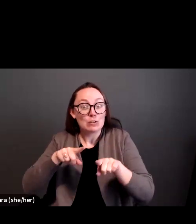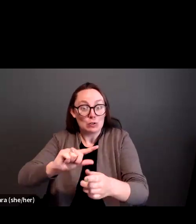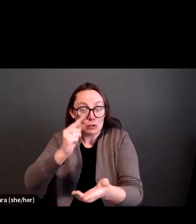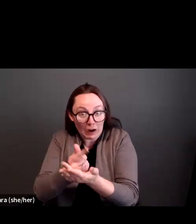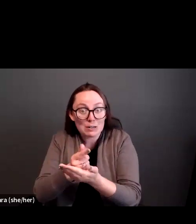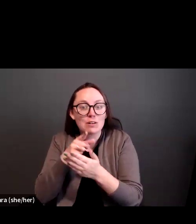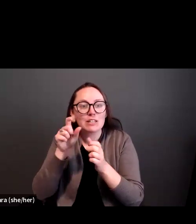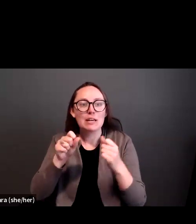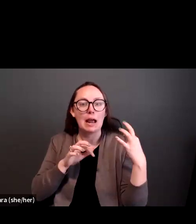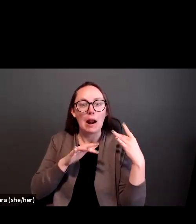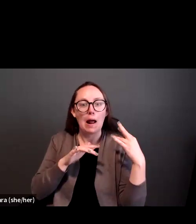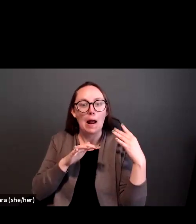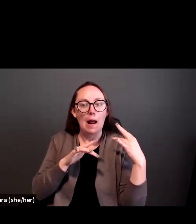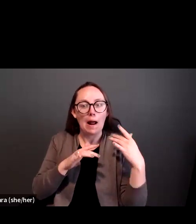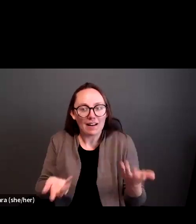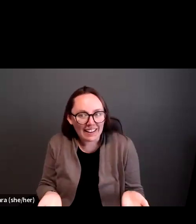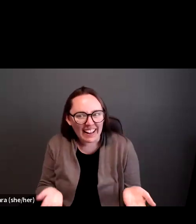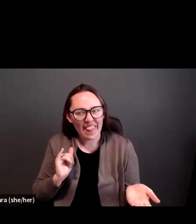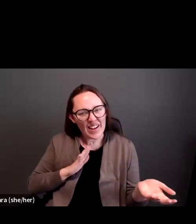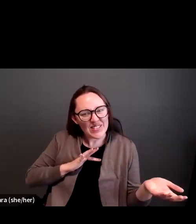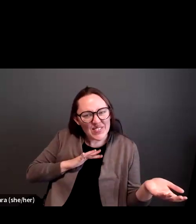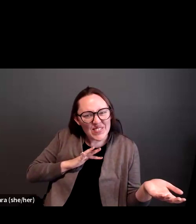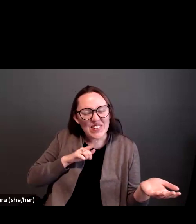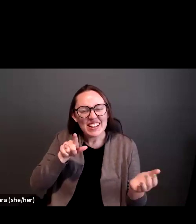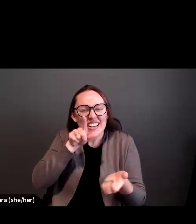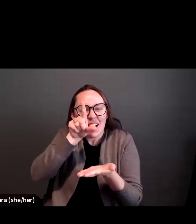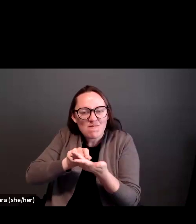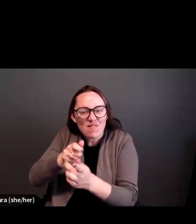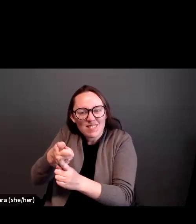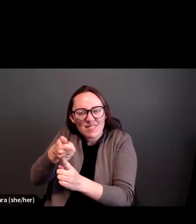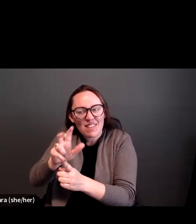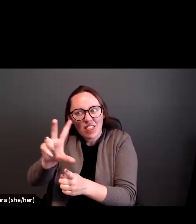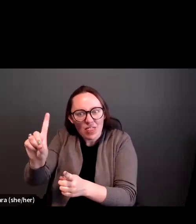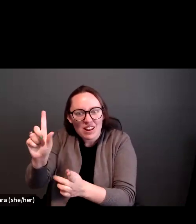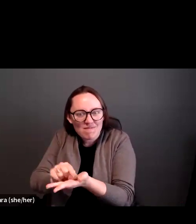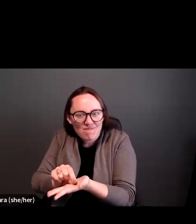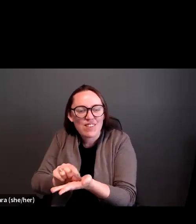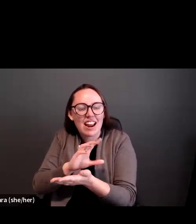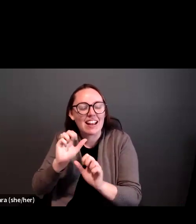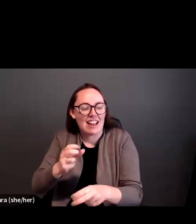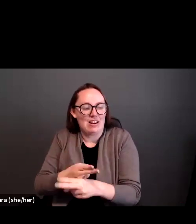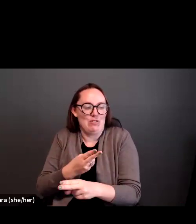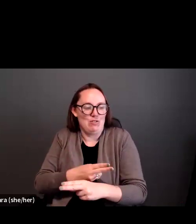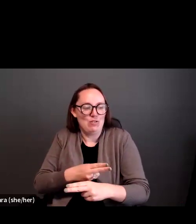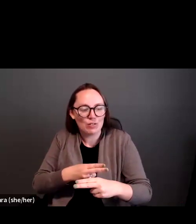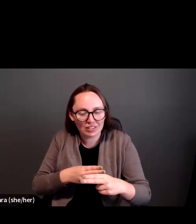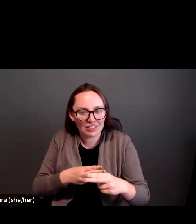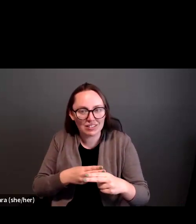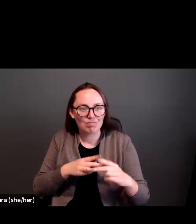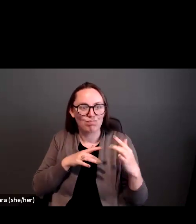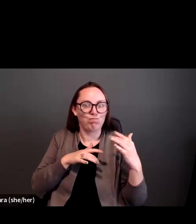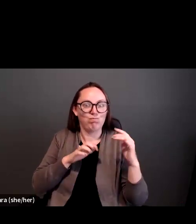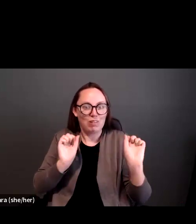print his own and play it, while going. And I'll also note that he's been doing research, and